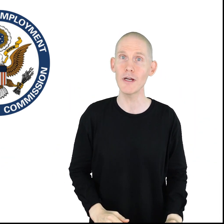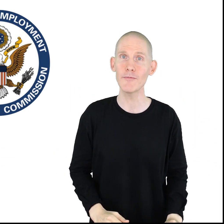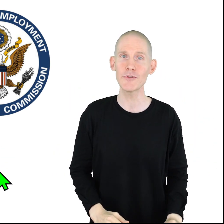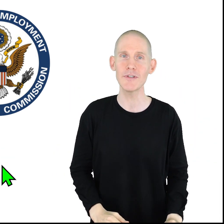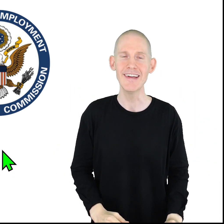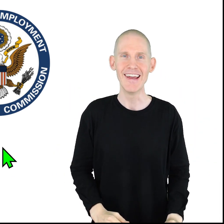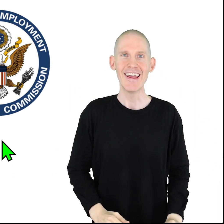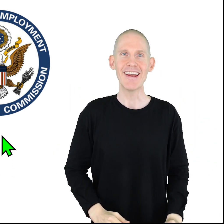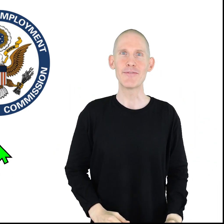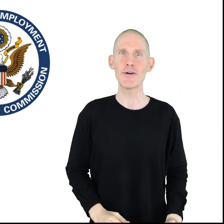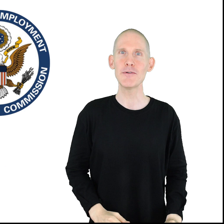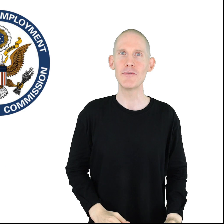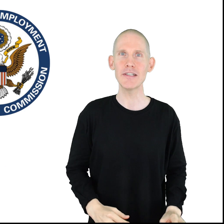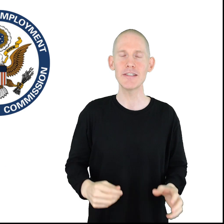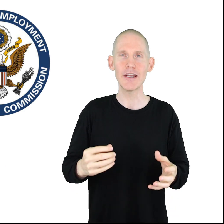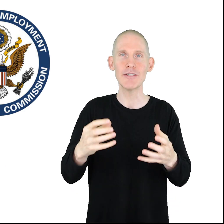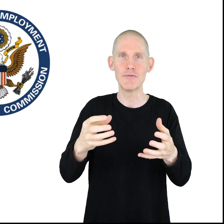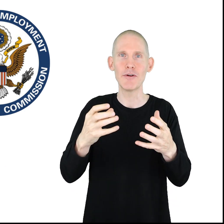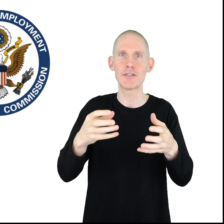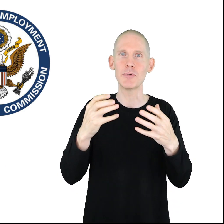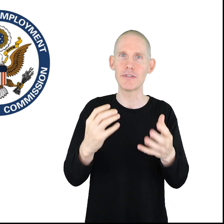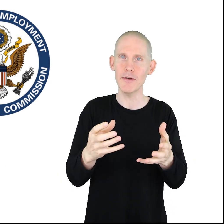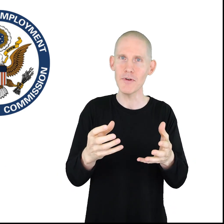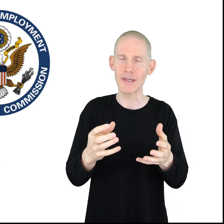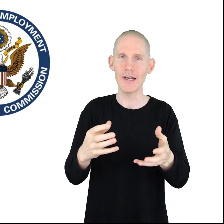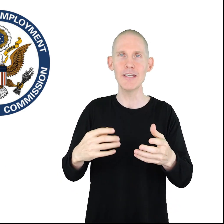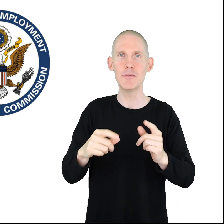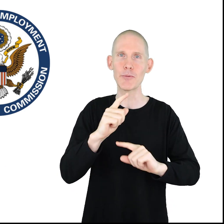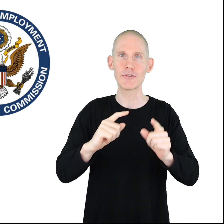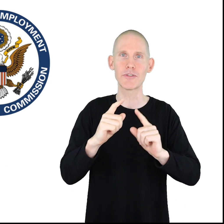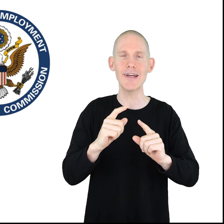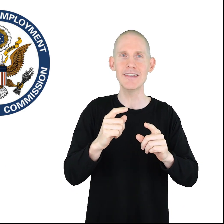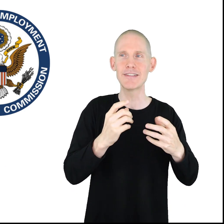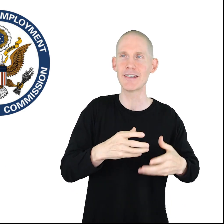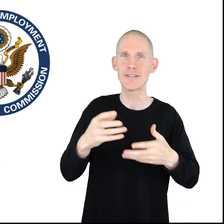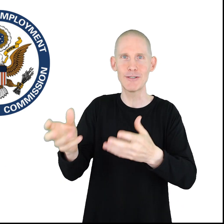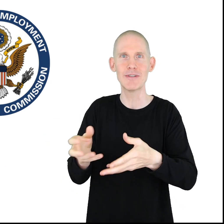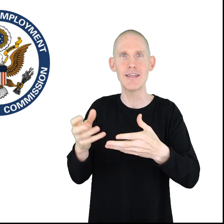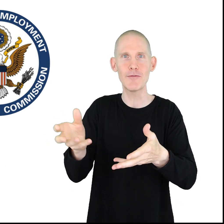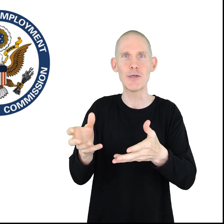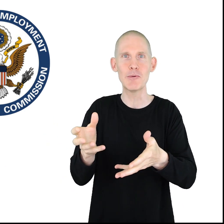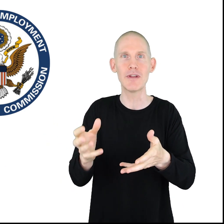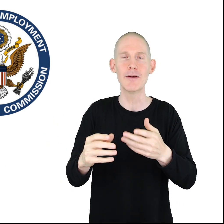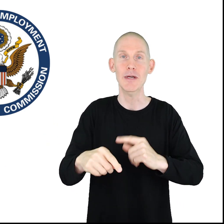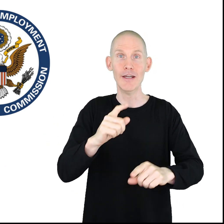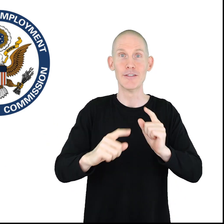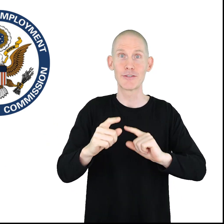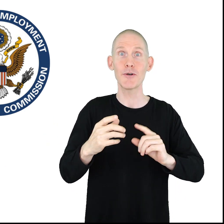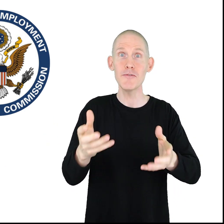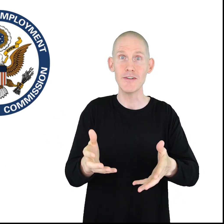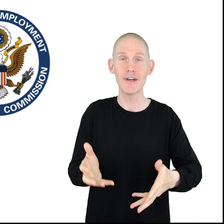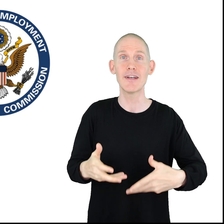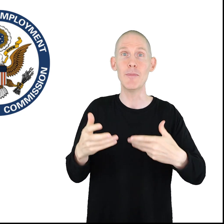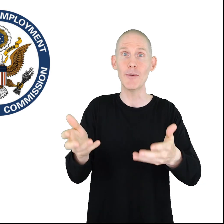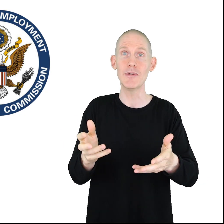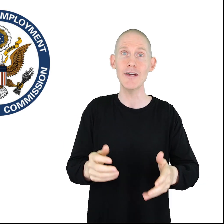officer and a federal investigator is very specific and I need to be able to sign these things to the deaf people that I'm serving, right? That I'm helping out.